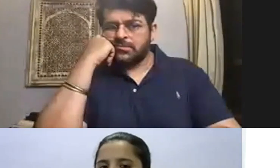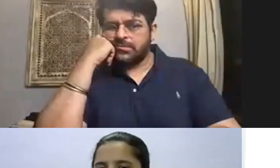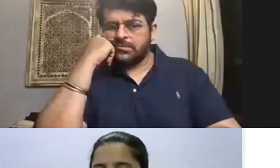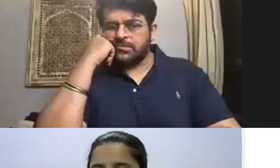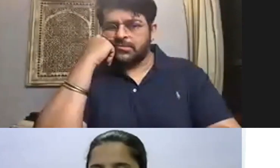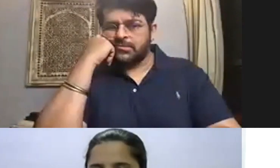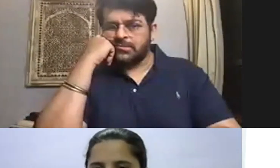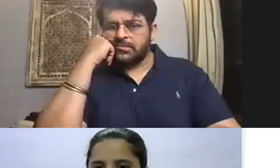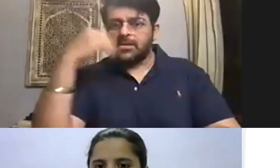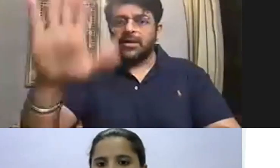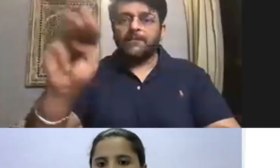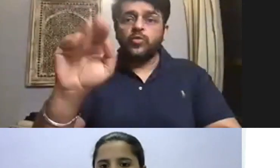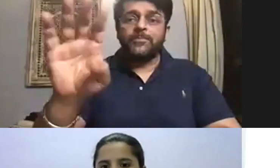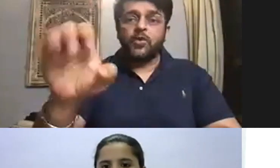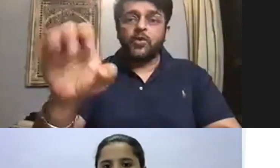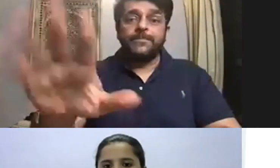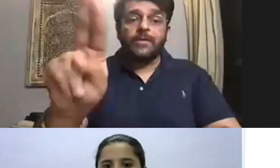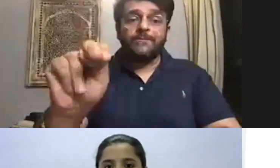provided all over India?